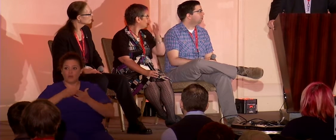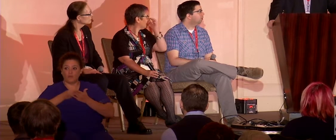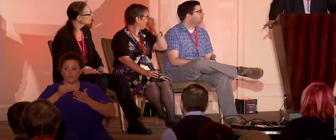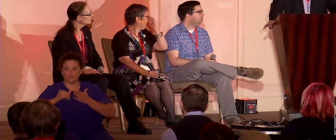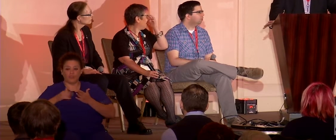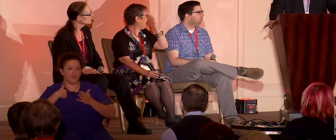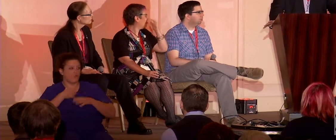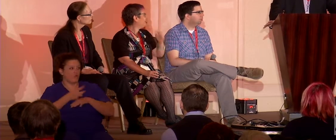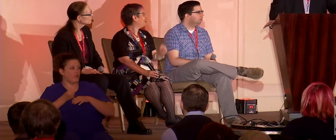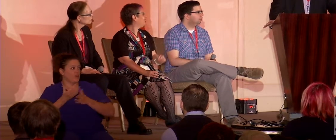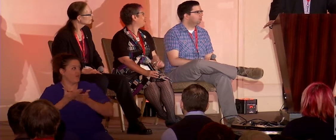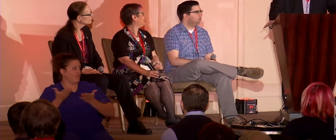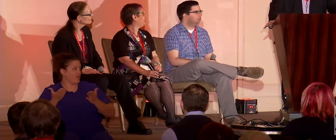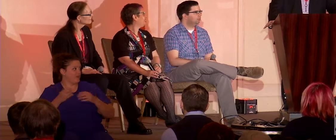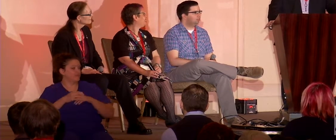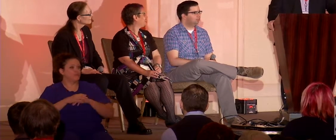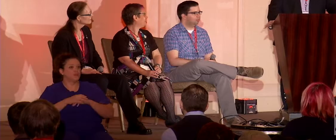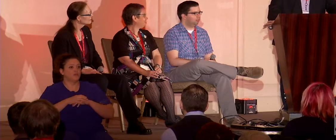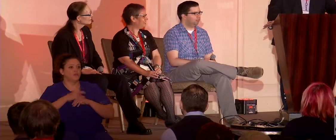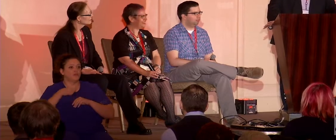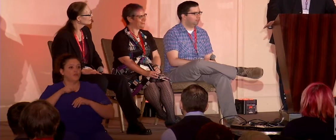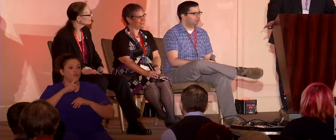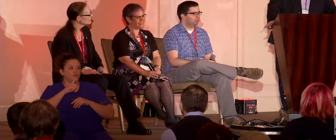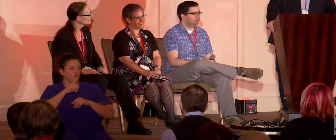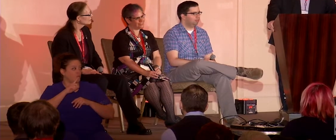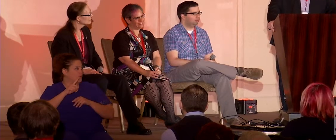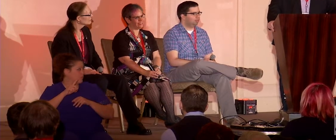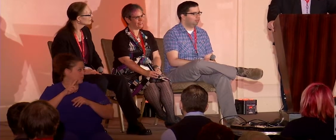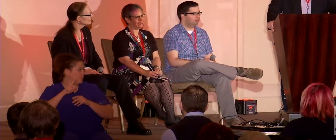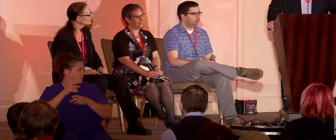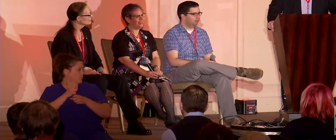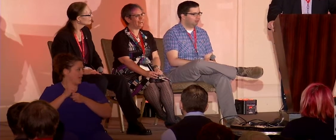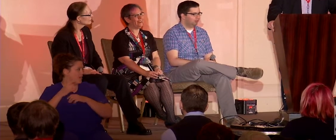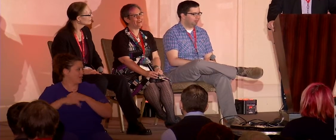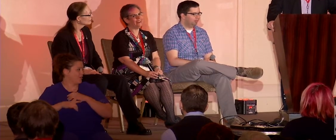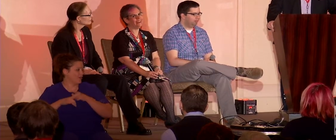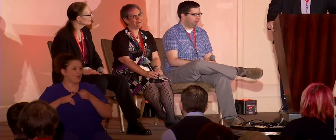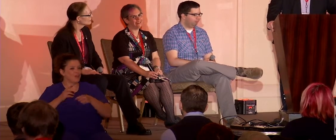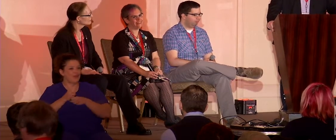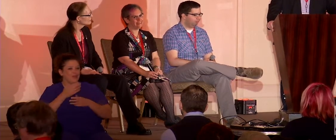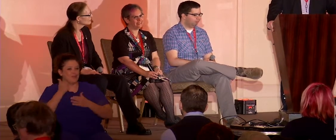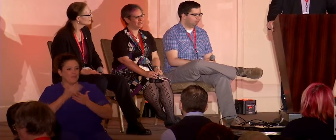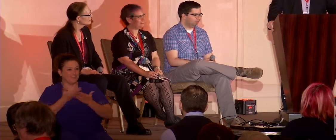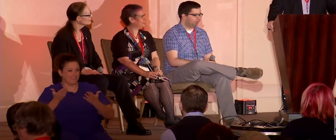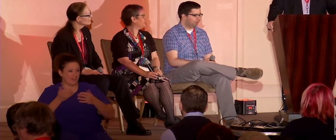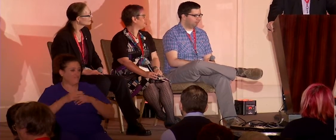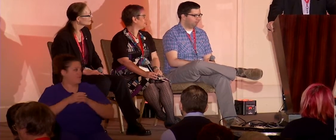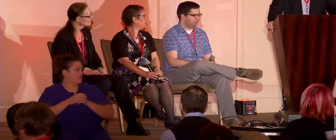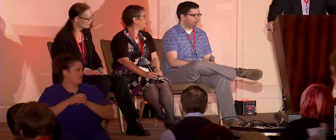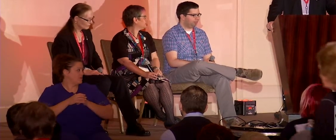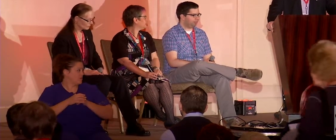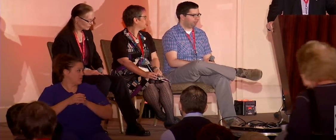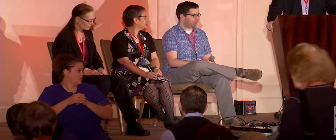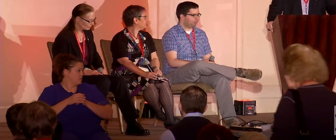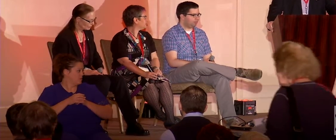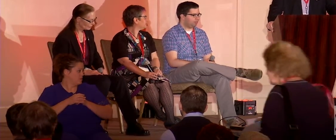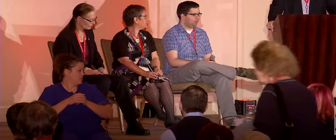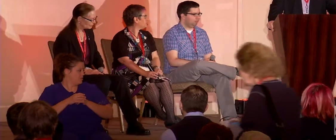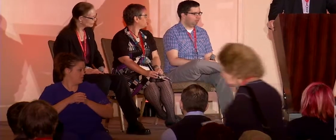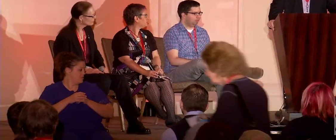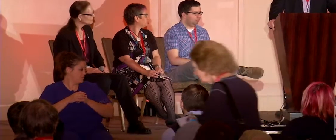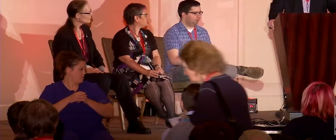so those of you that got in on the boat early, don't feel too bad. You got the best stuff. If you are parked at the